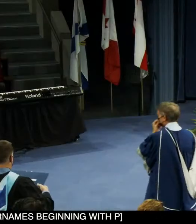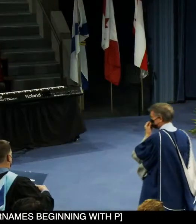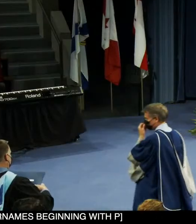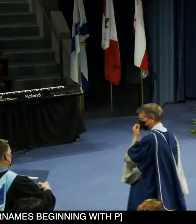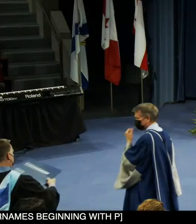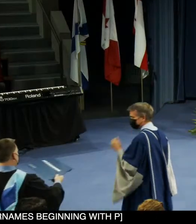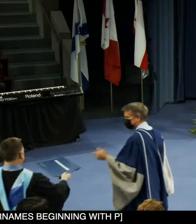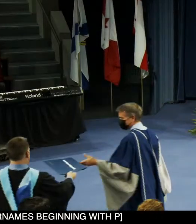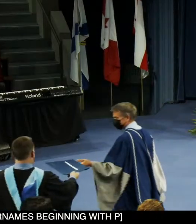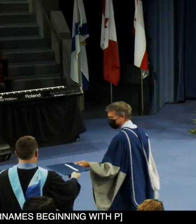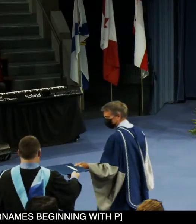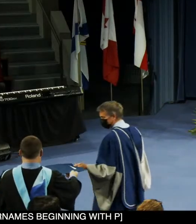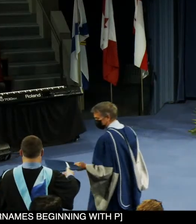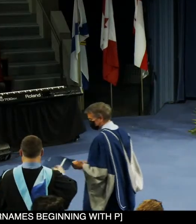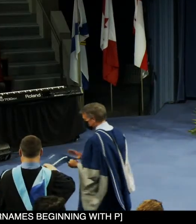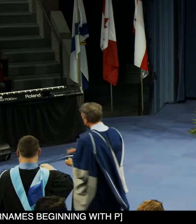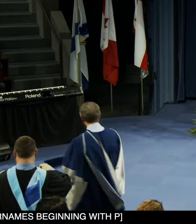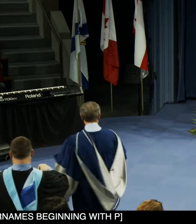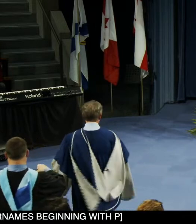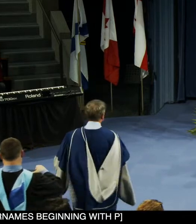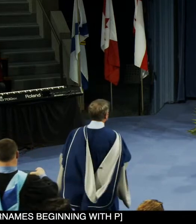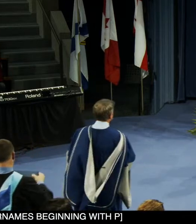Maury Prosper.